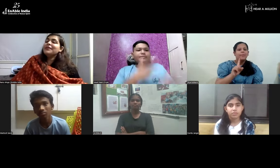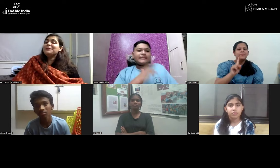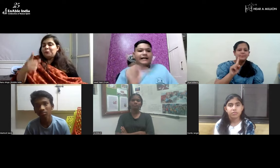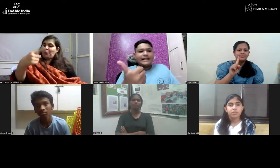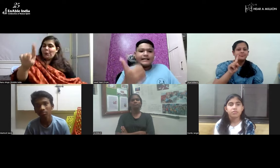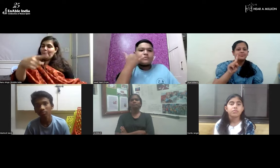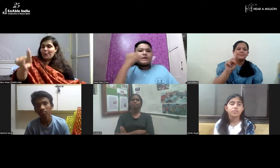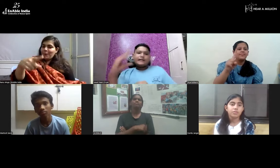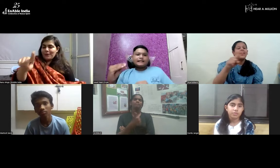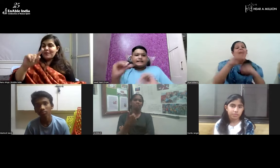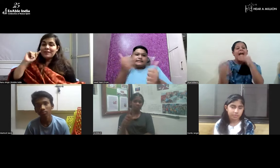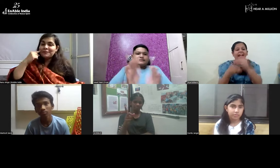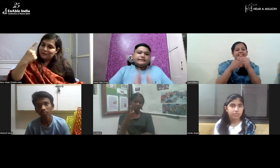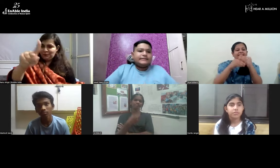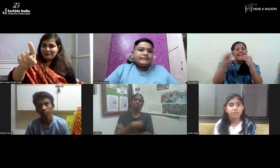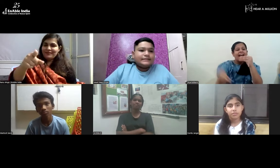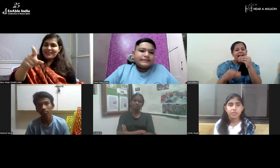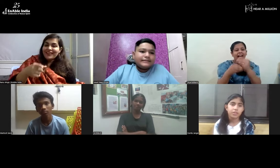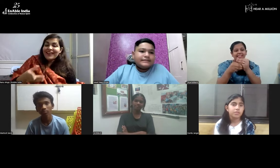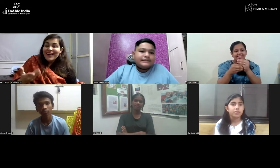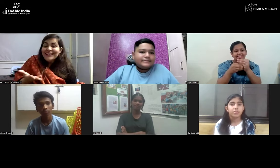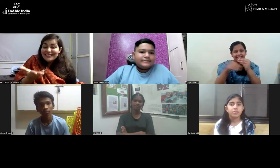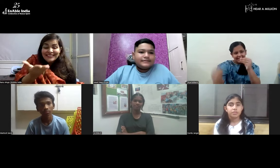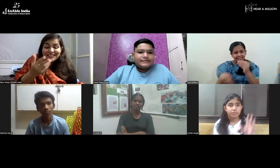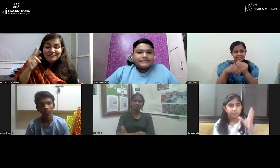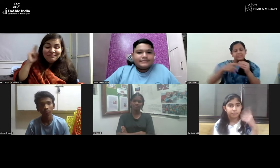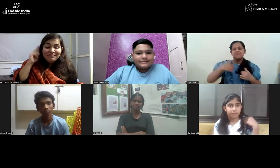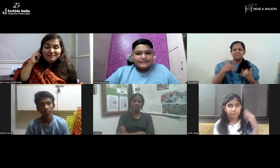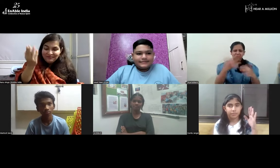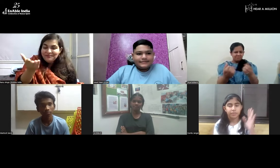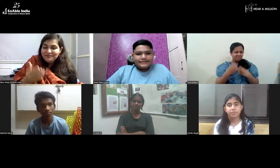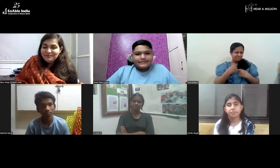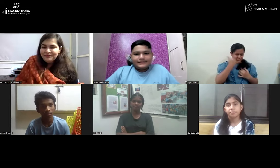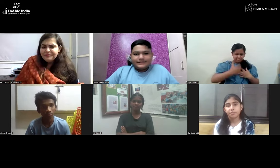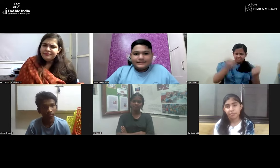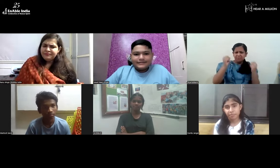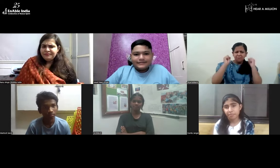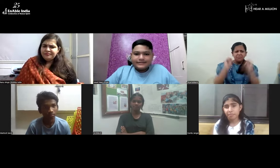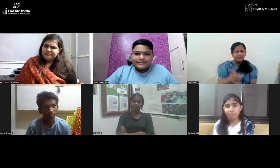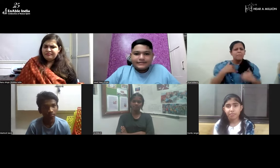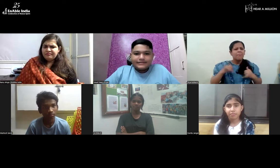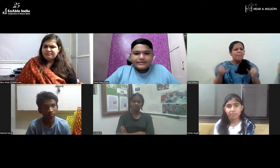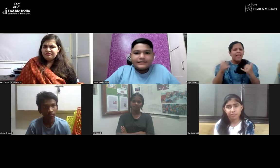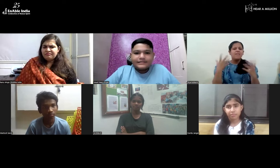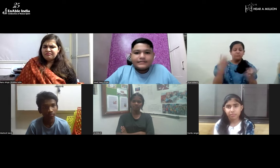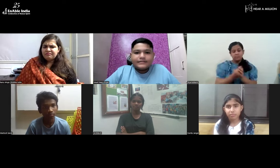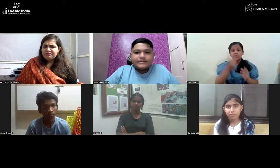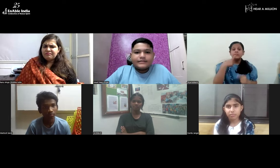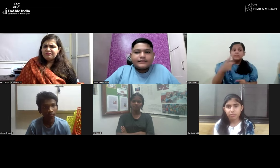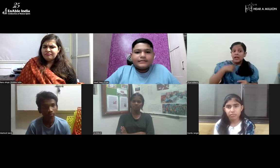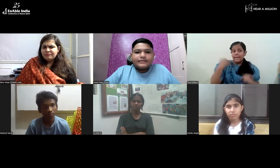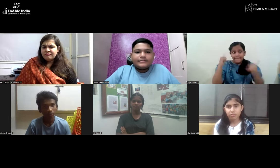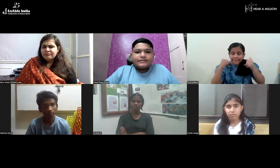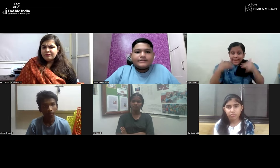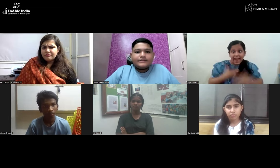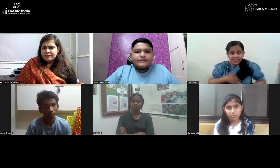no. he's my uncle, right? Okay, one by one. Answer. Ria, yes. Dear.